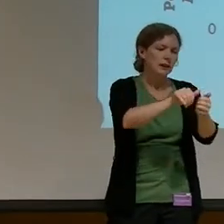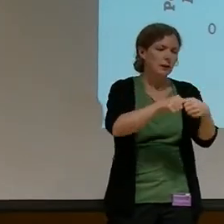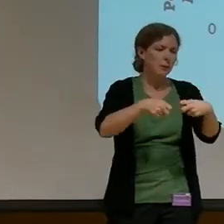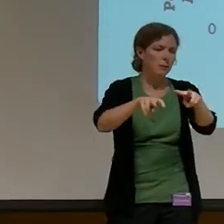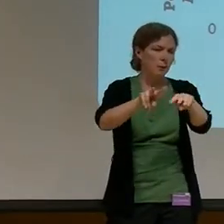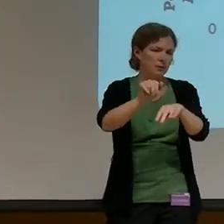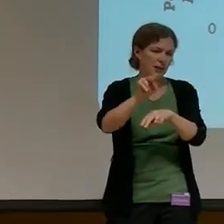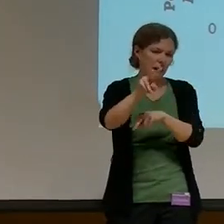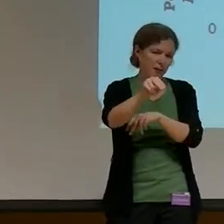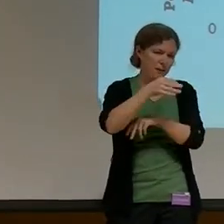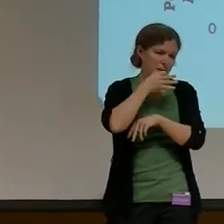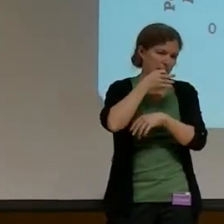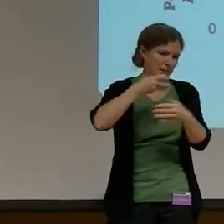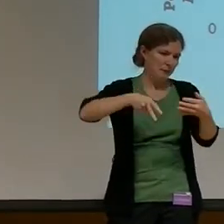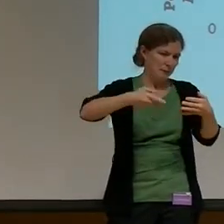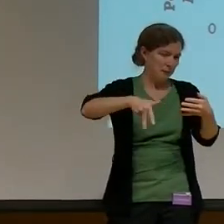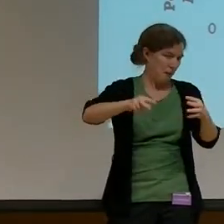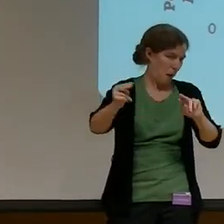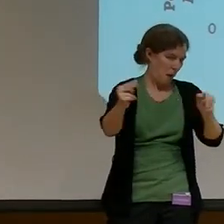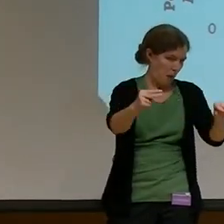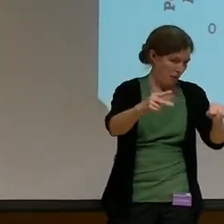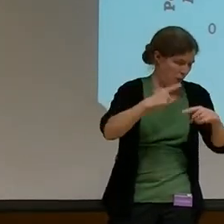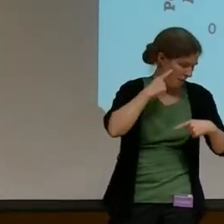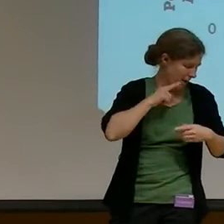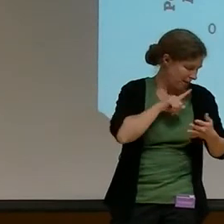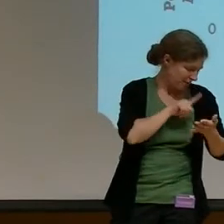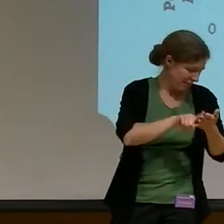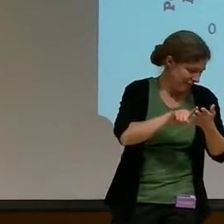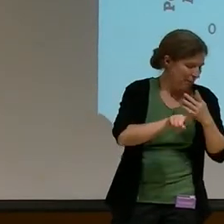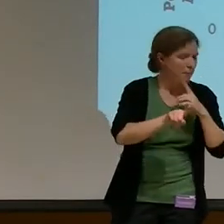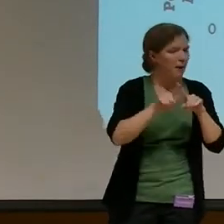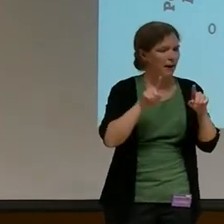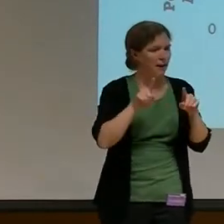in the next couple weeks. Look out for that. But